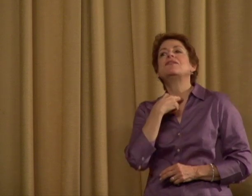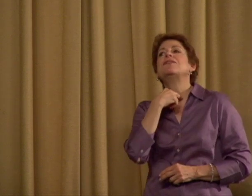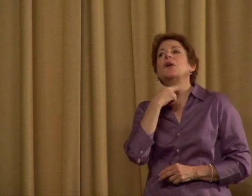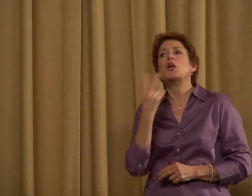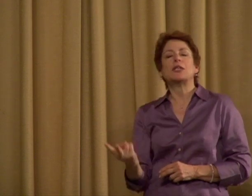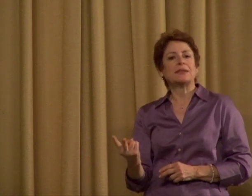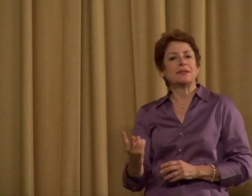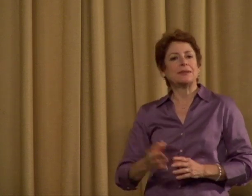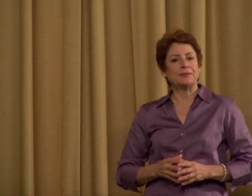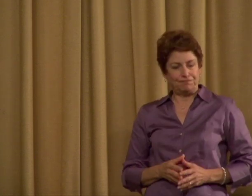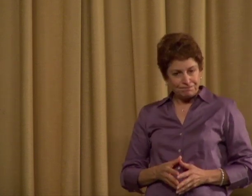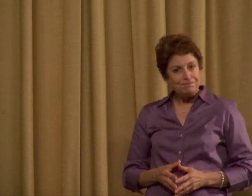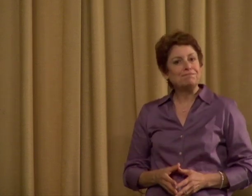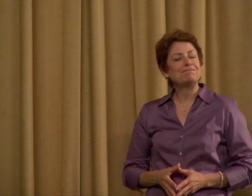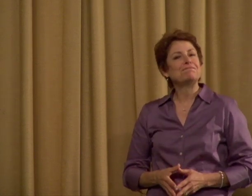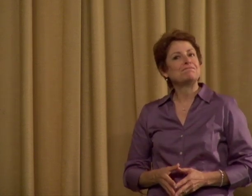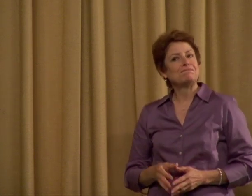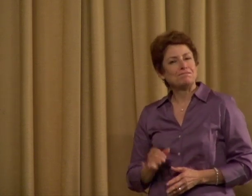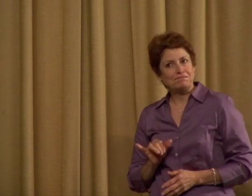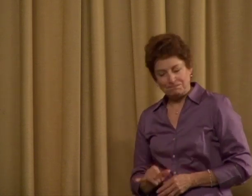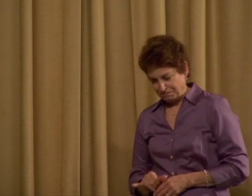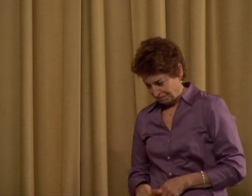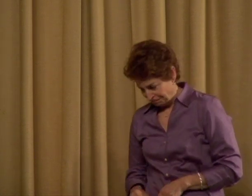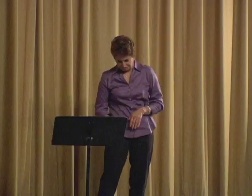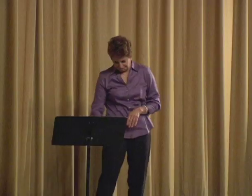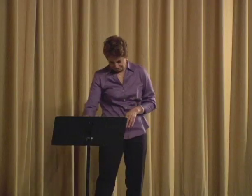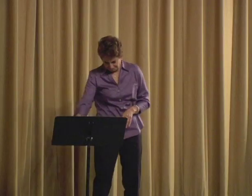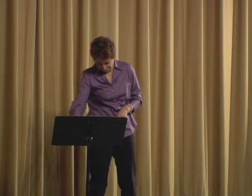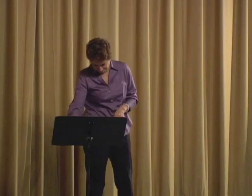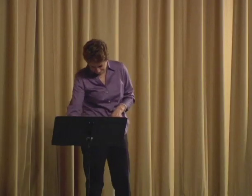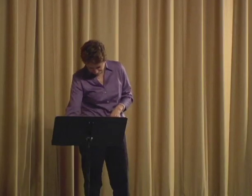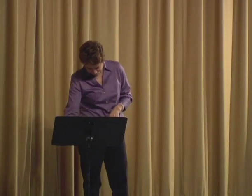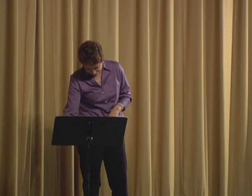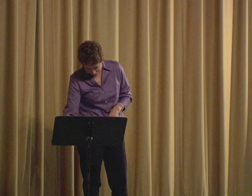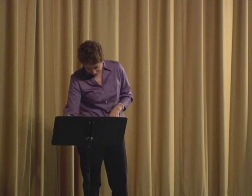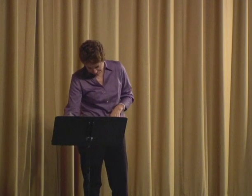Spielberg's wife. And she could voice.